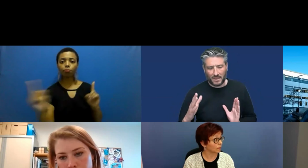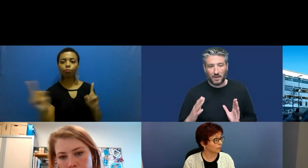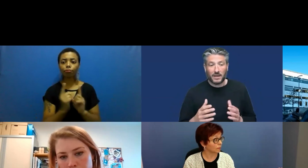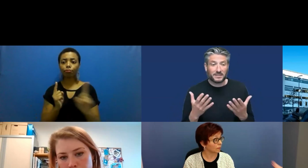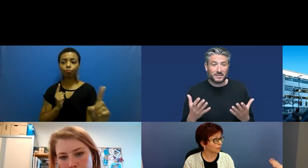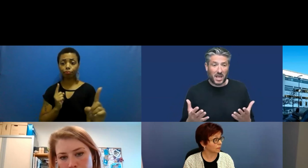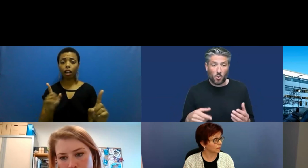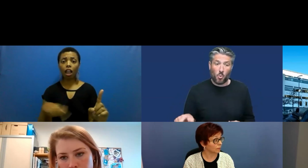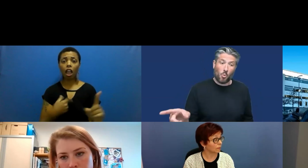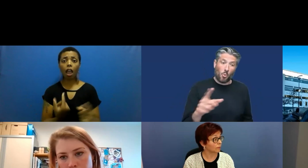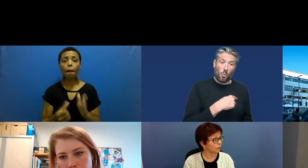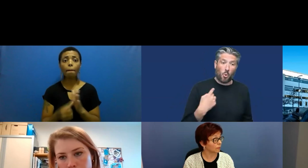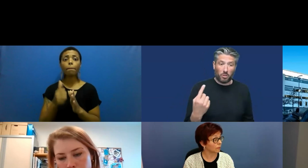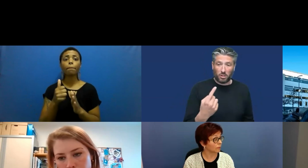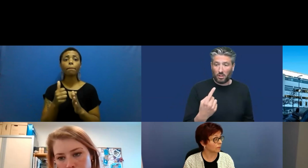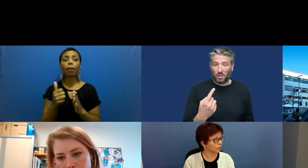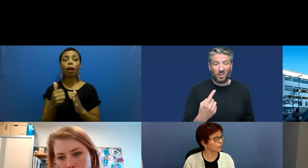experienced. So people have